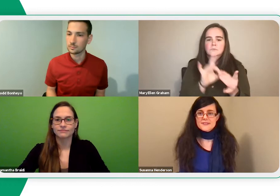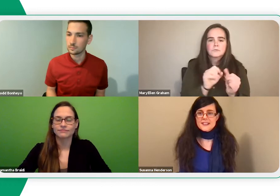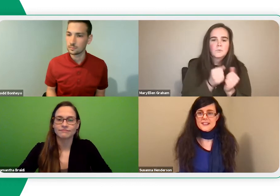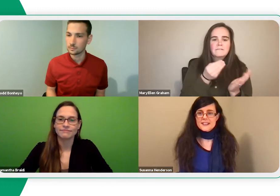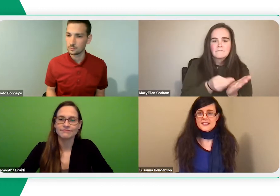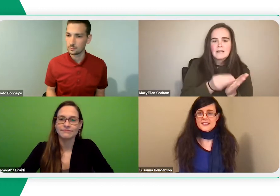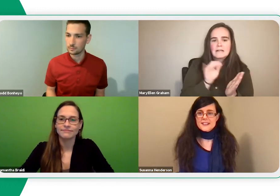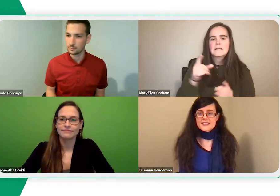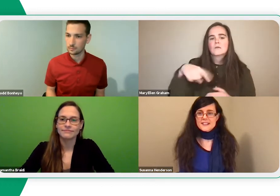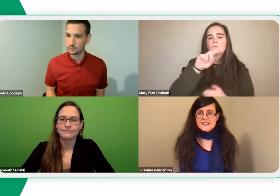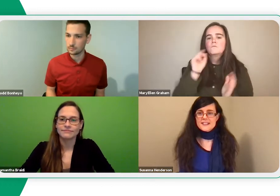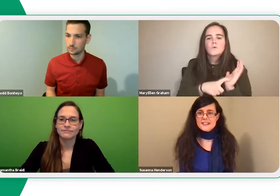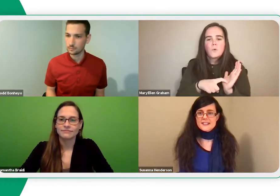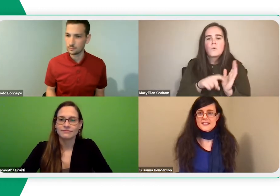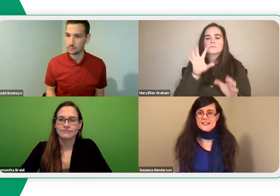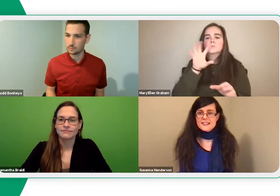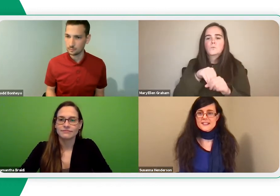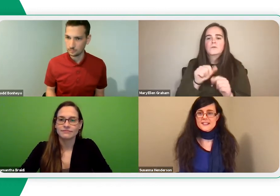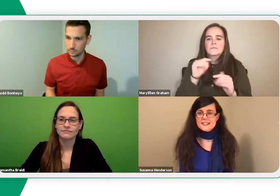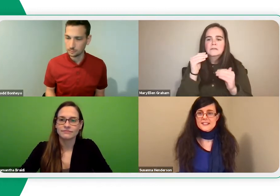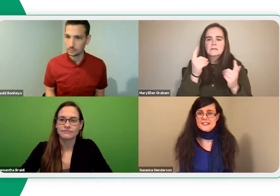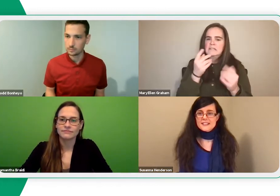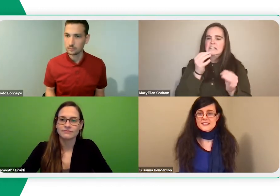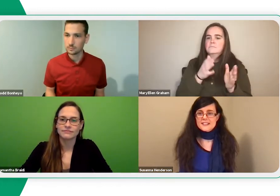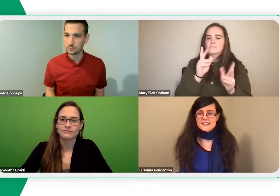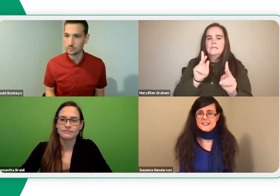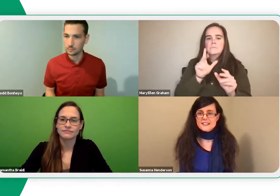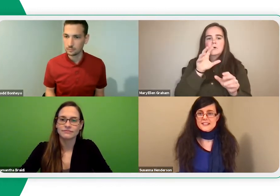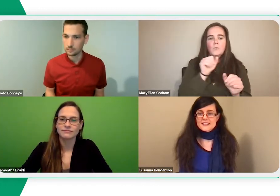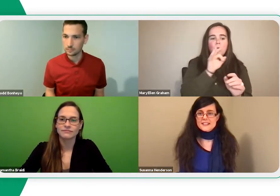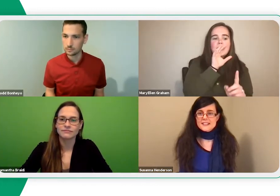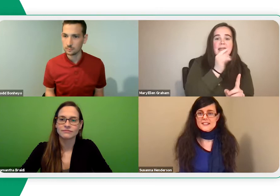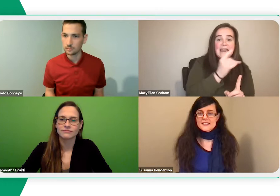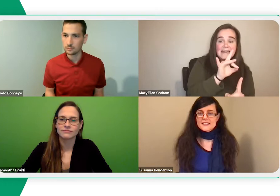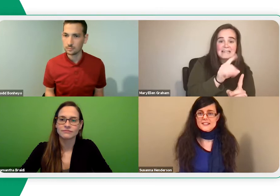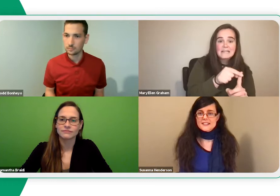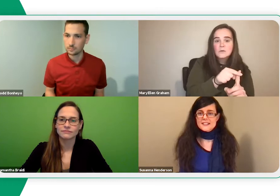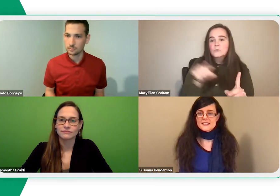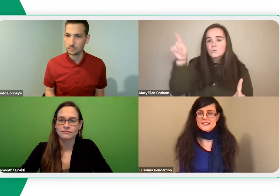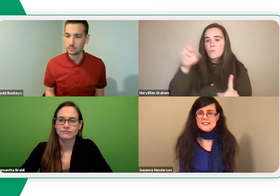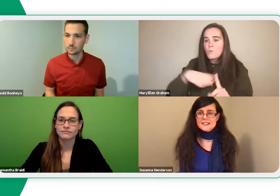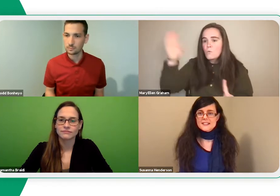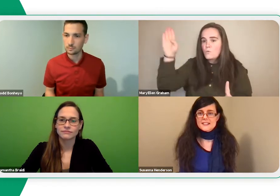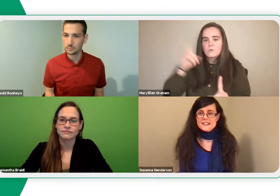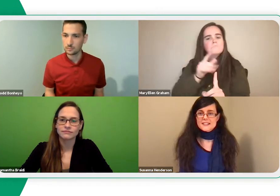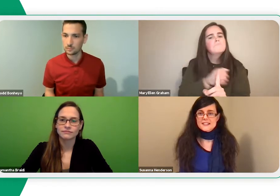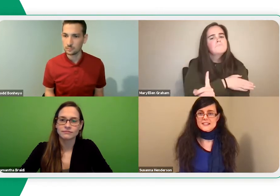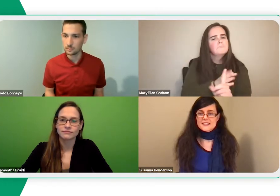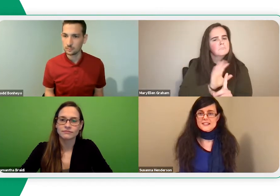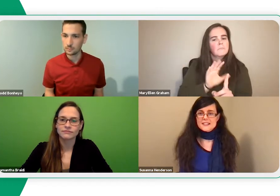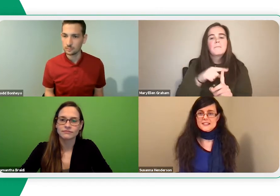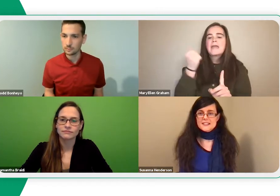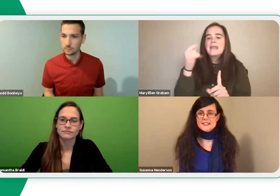I'd like to ask you both, our panelists, what are the biggest weaknesses in relation to finances that you've noticed among individuals